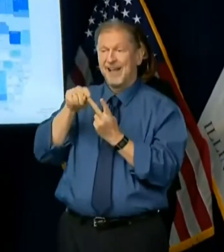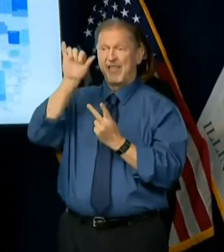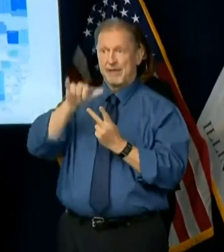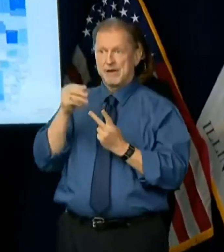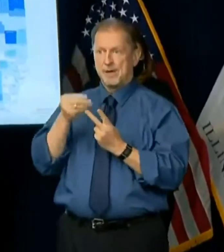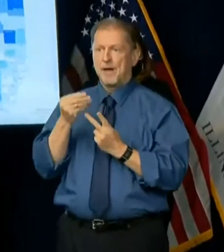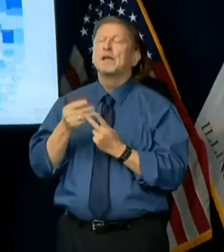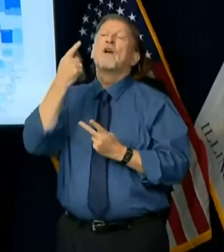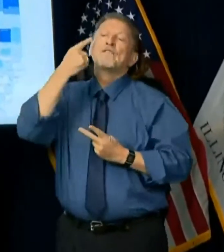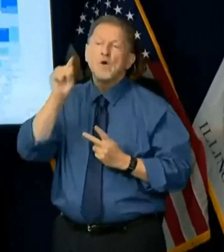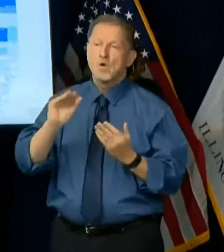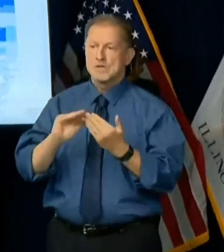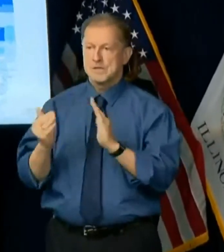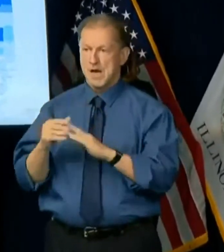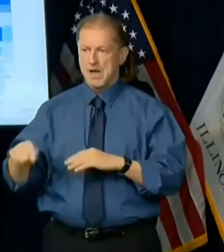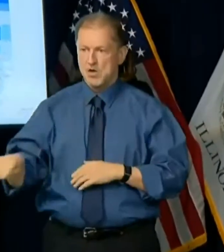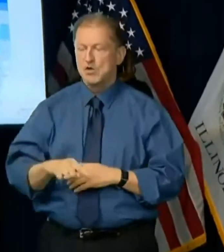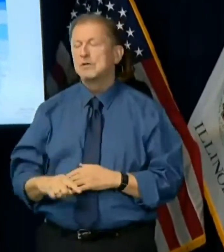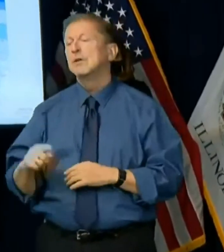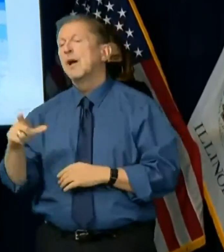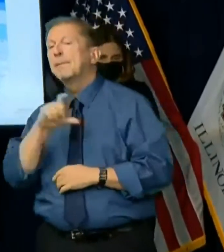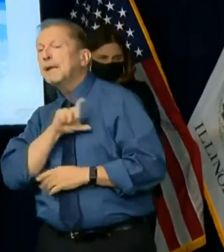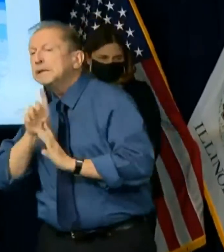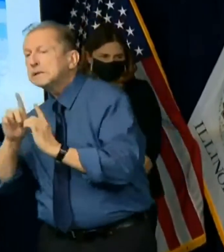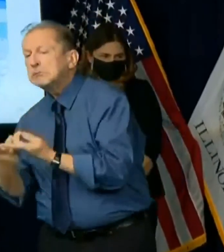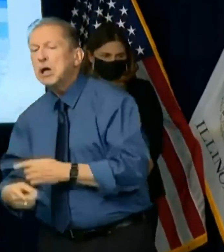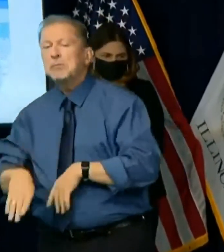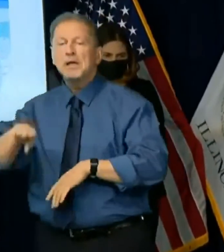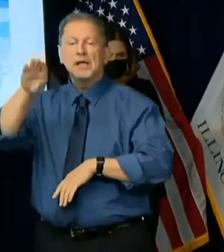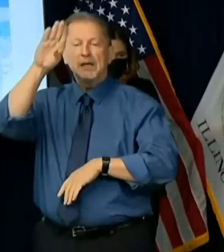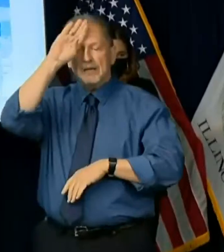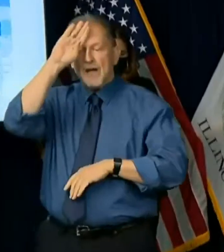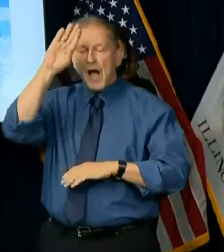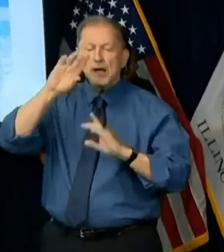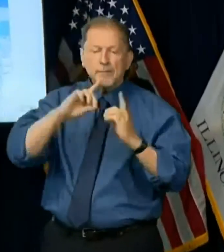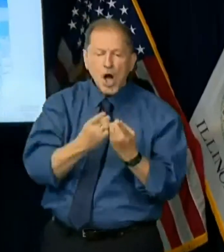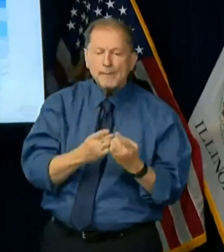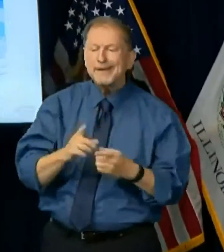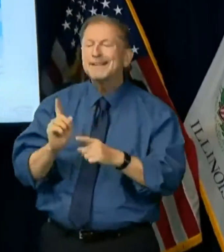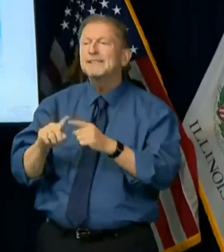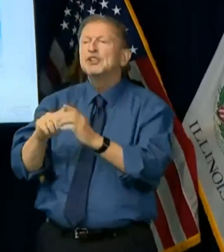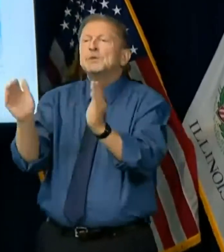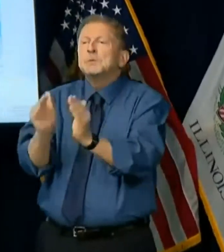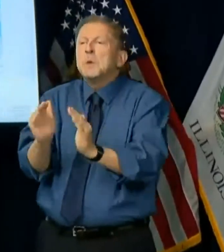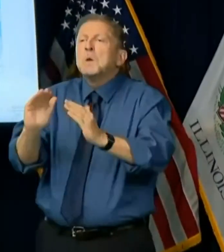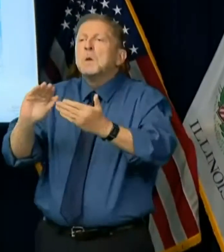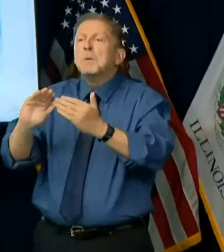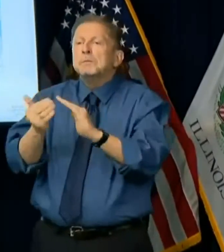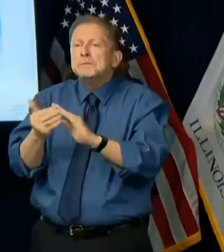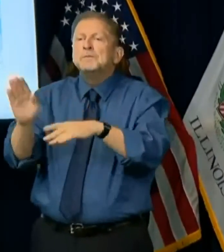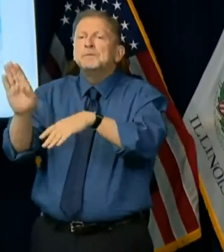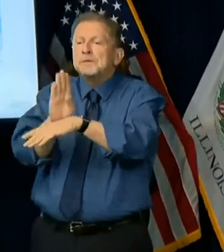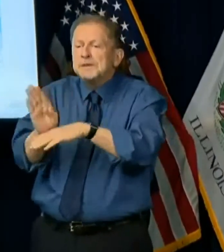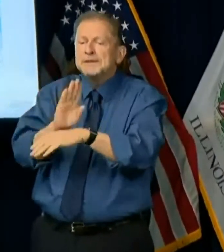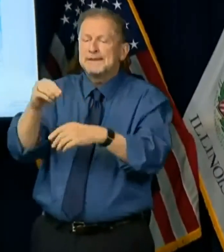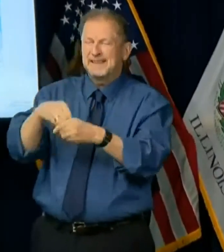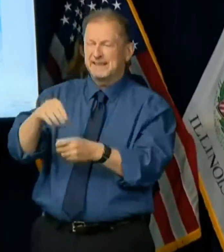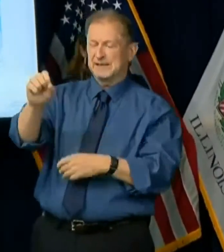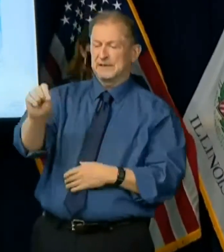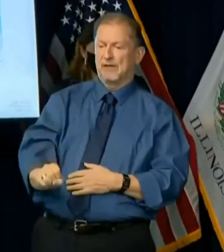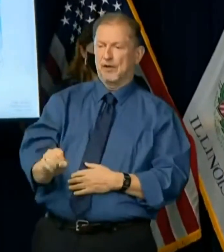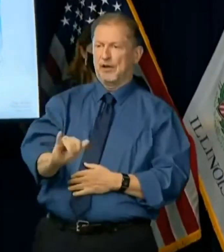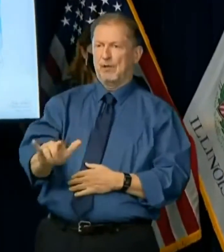counties, fire departments, public health departments, and all local governments in downstate Illinois. Cook and